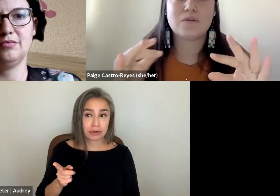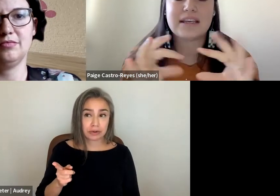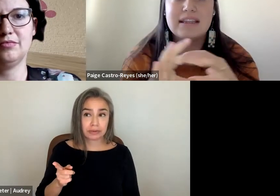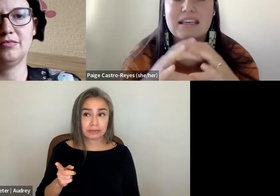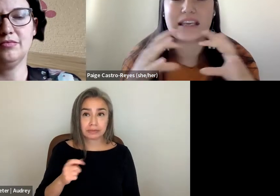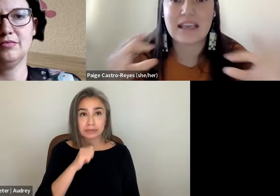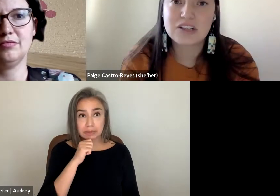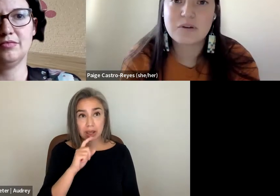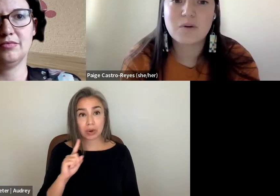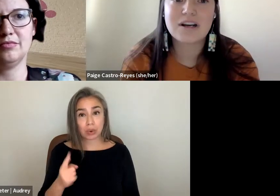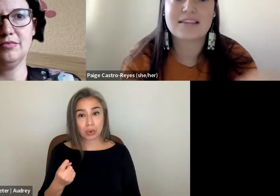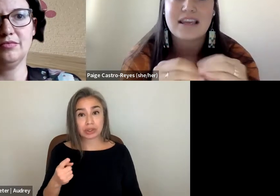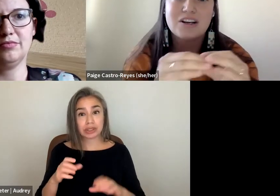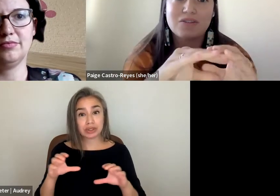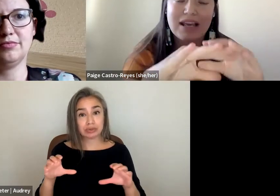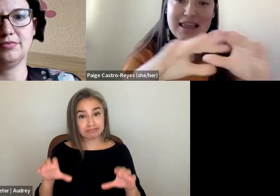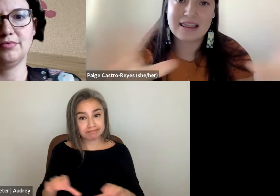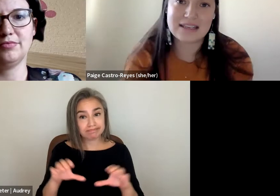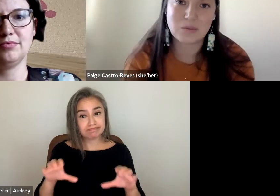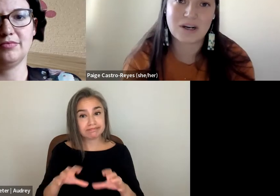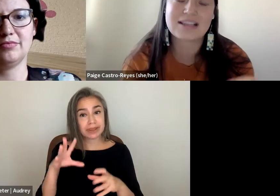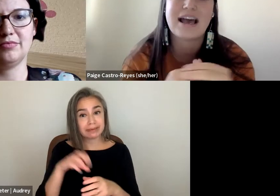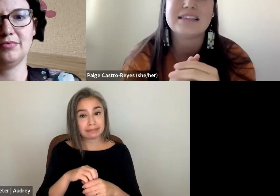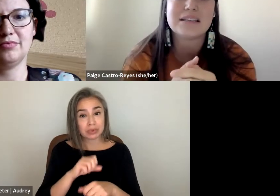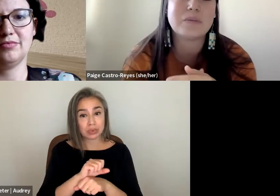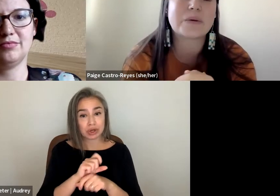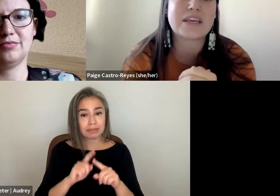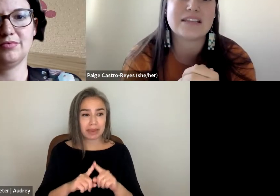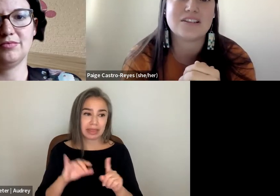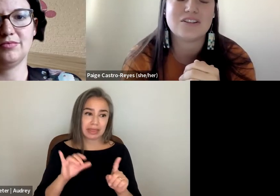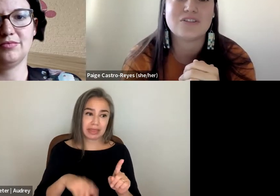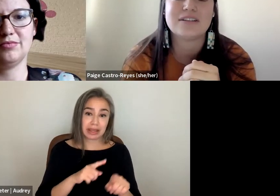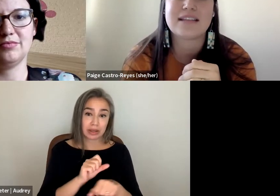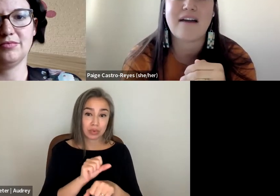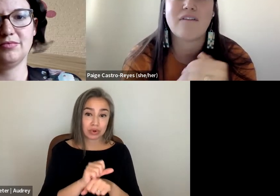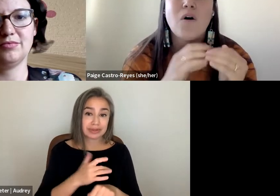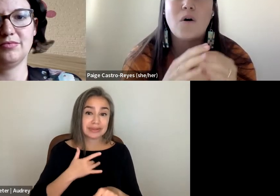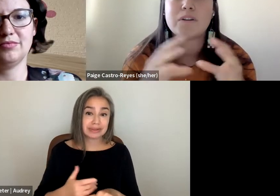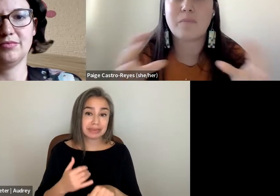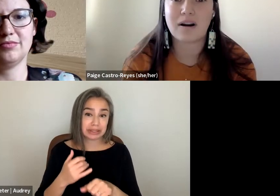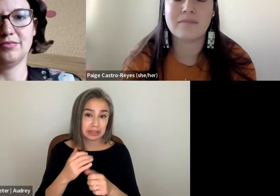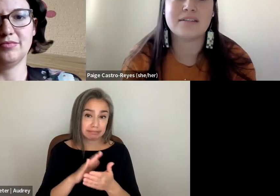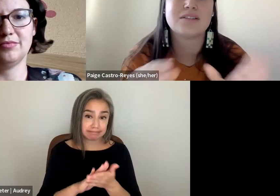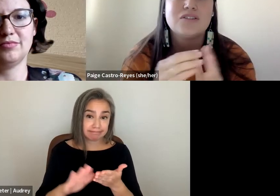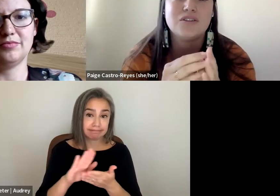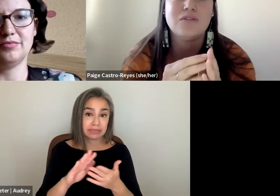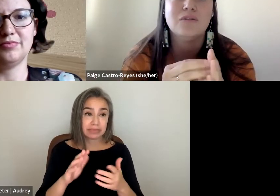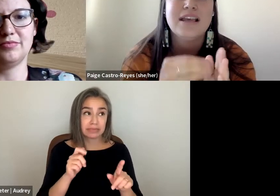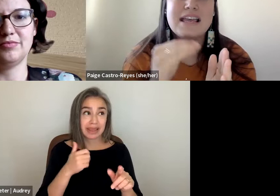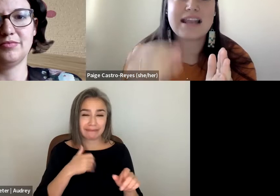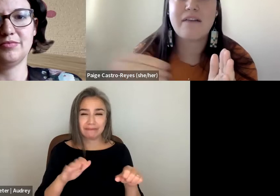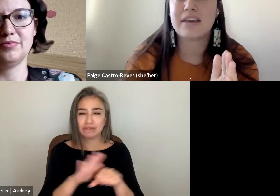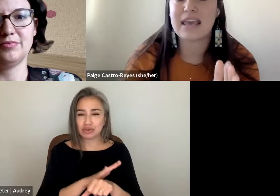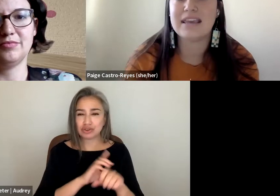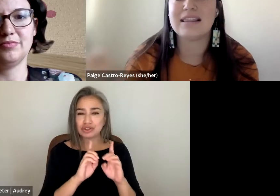only doing the engagement work, they are doing this work that typically institutions have whole departments